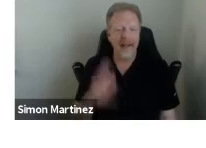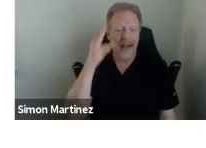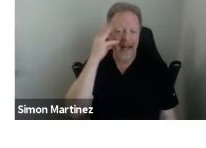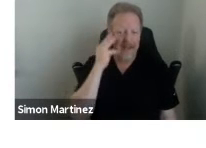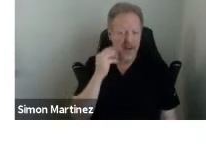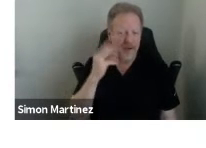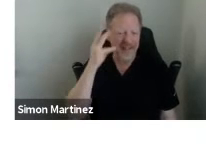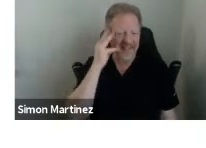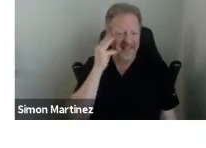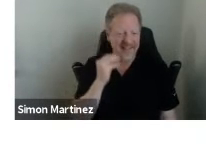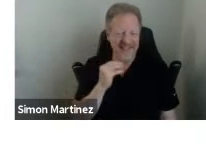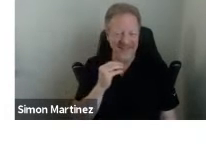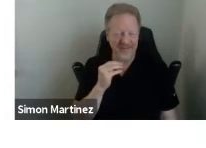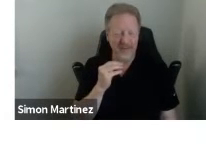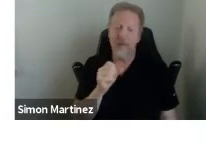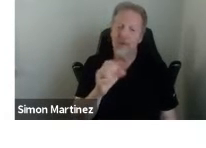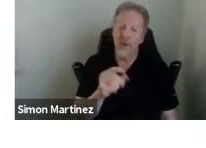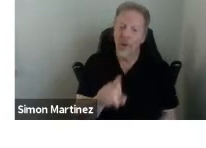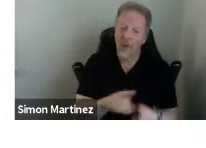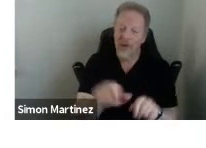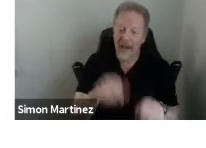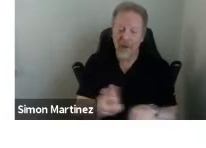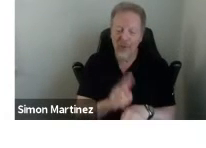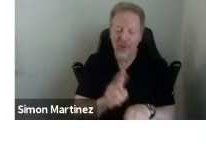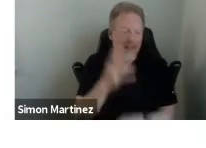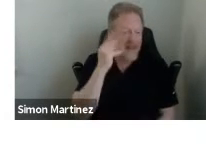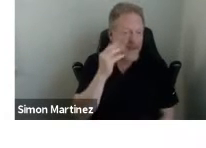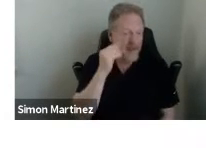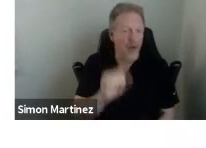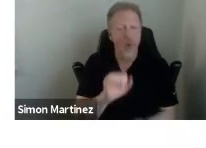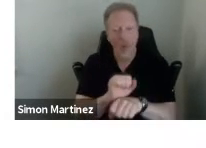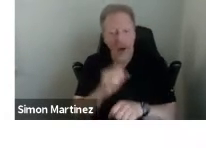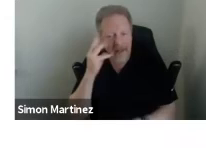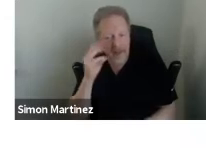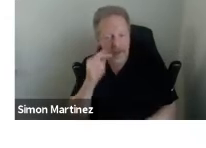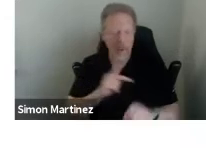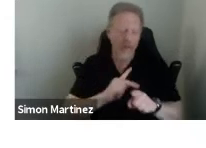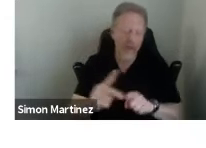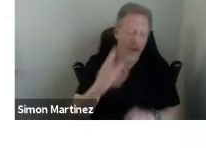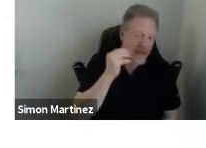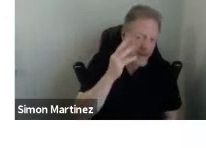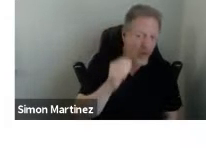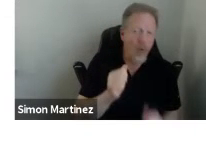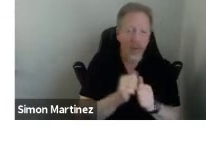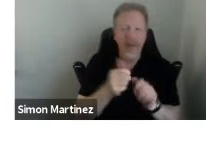experience. So also you can use experience, work experience, or professional experience as headings.